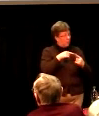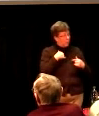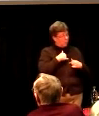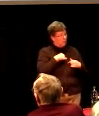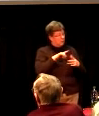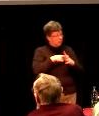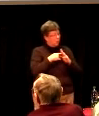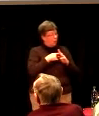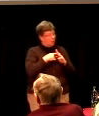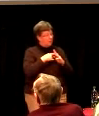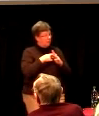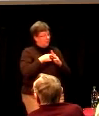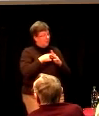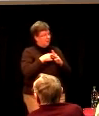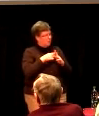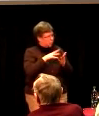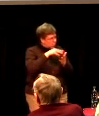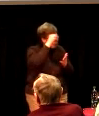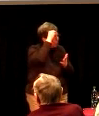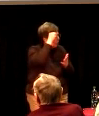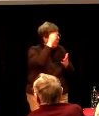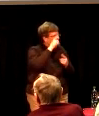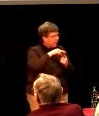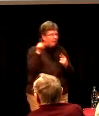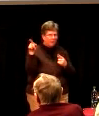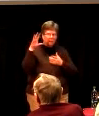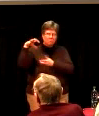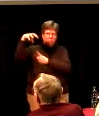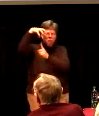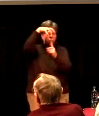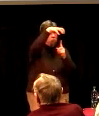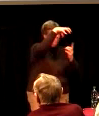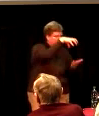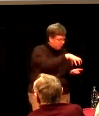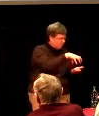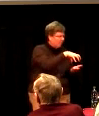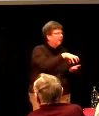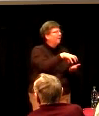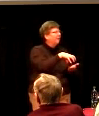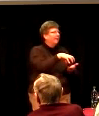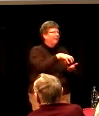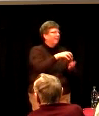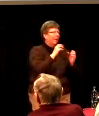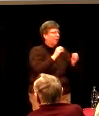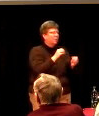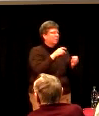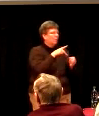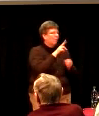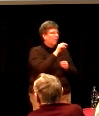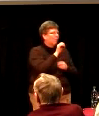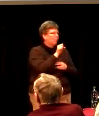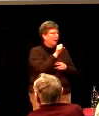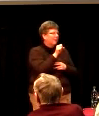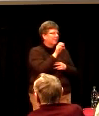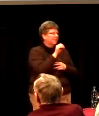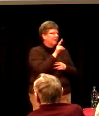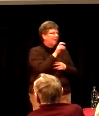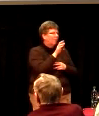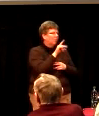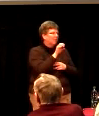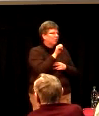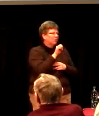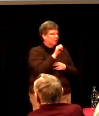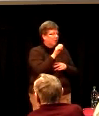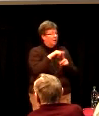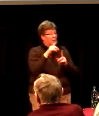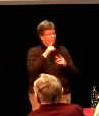started getting them reported hitting places, that there was no press coverage. Those reports were sent to the War Office and nowhere else. But